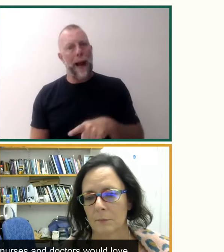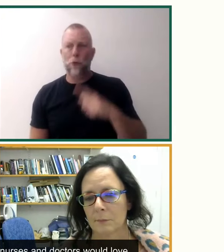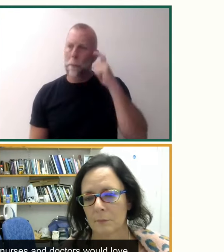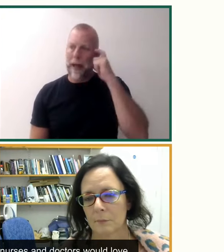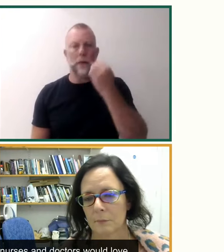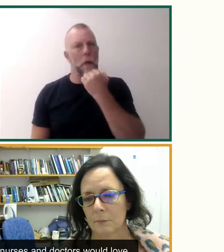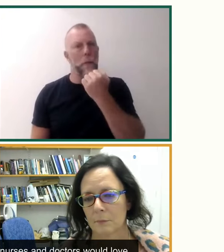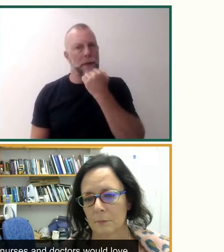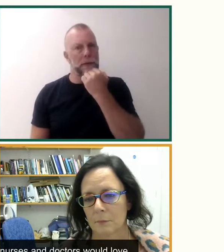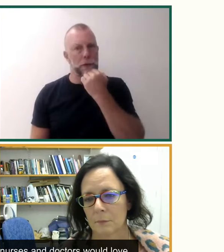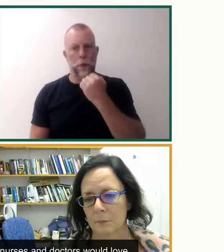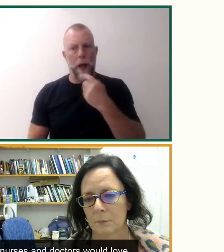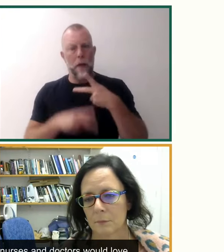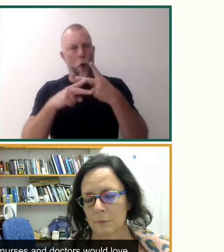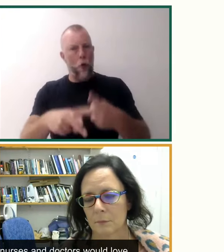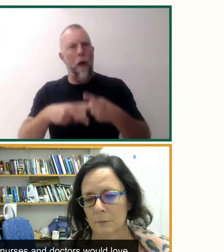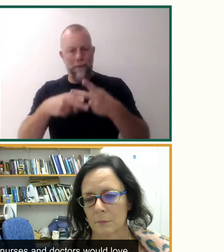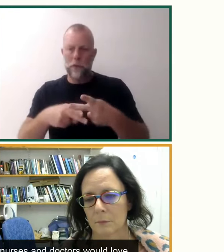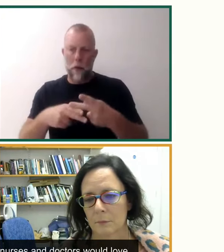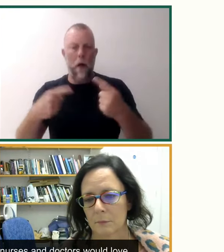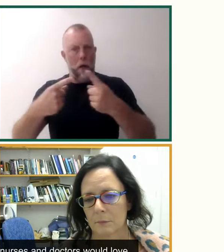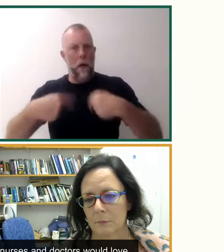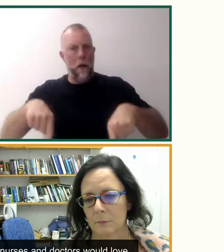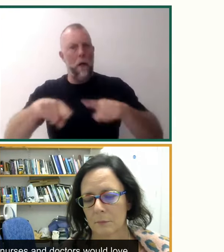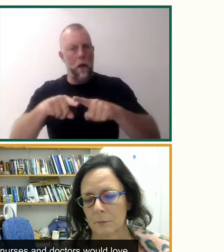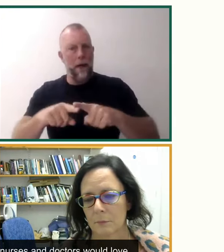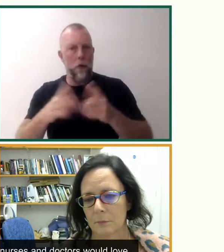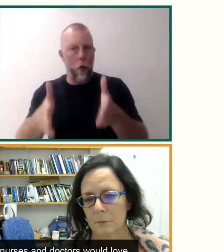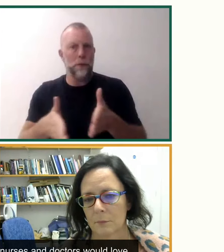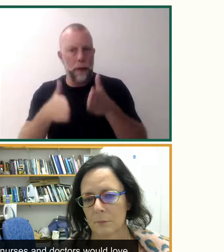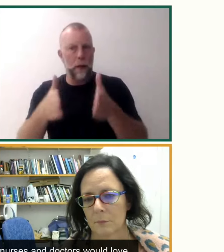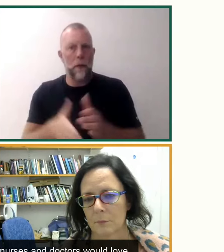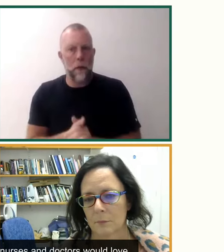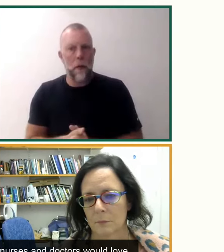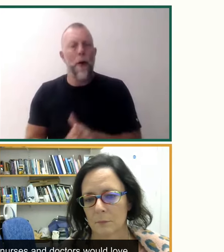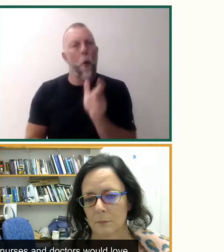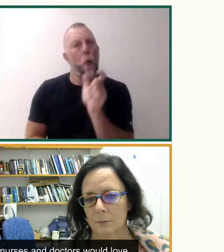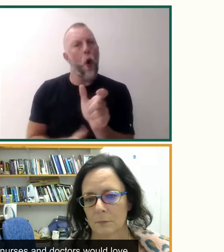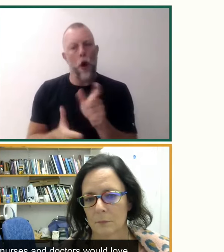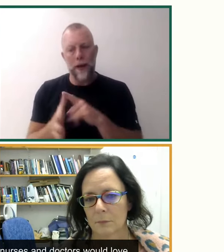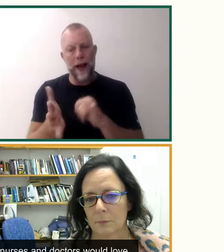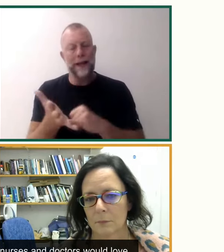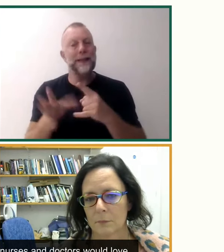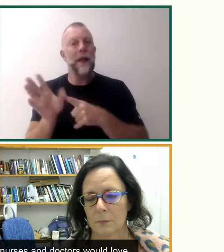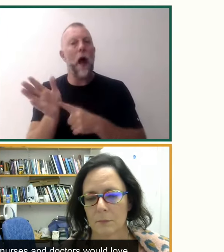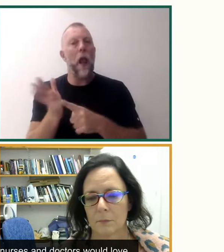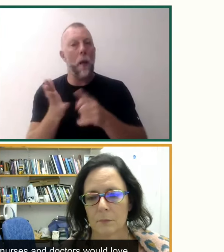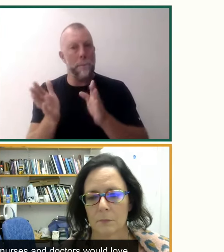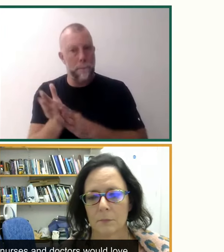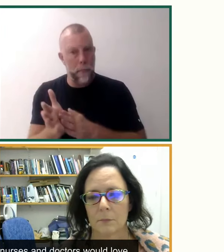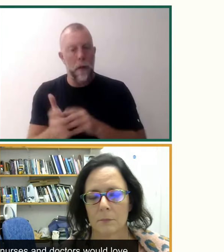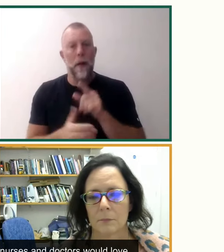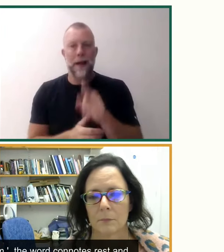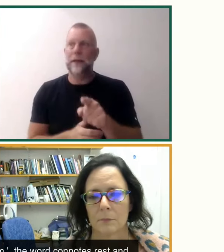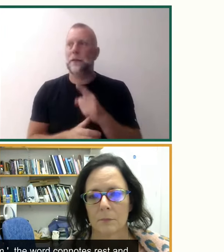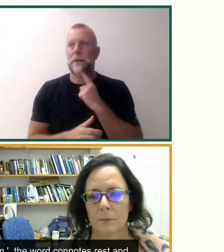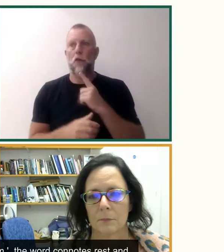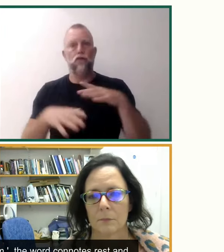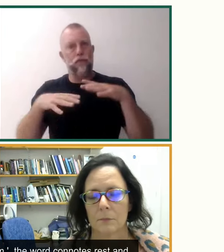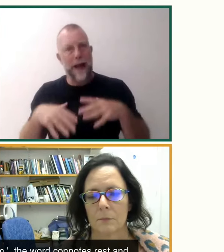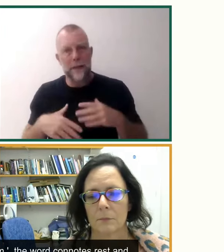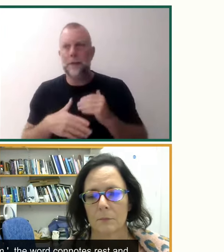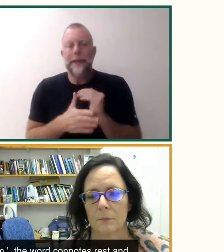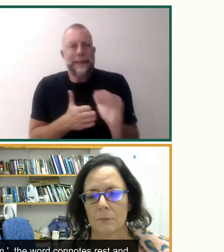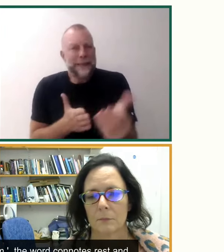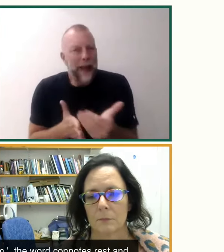asylum aspect, which is asylum, the word connotes rest and safety and security. And we used to be able to